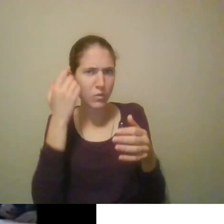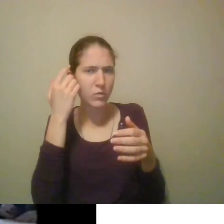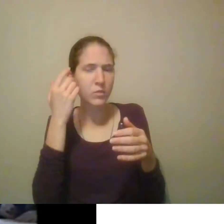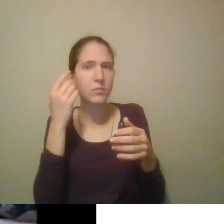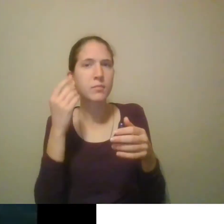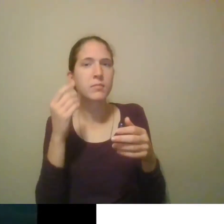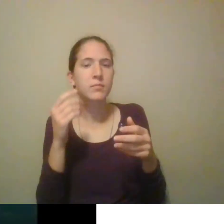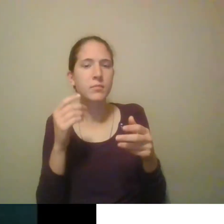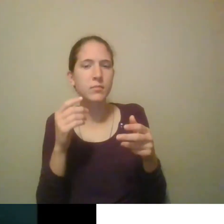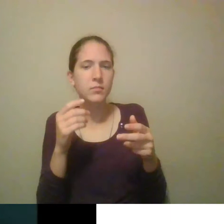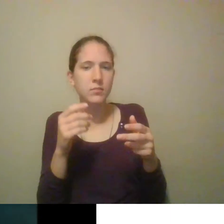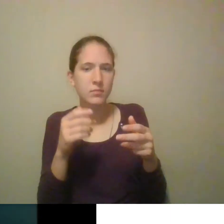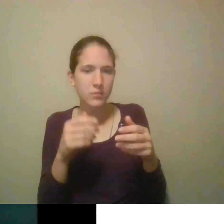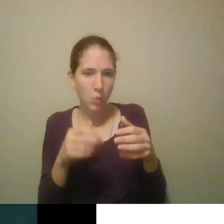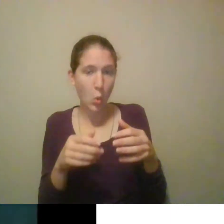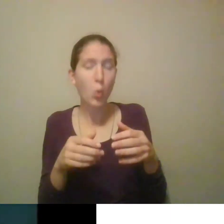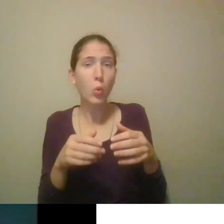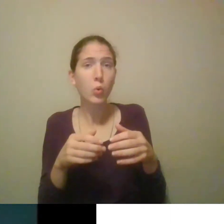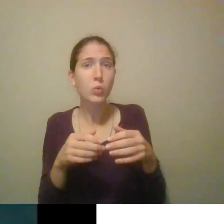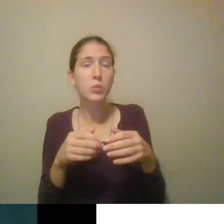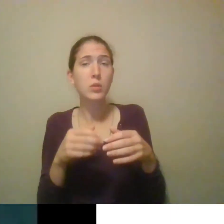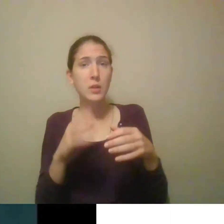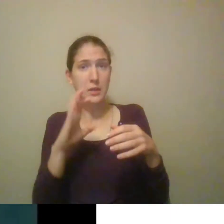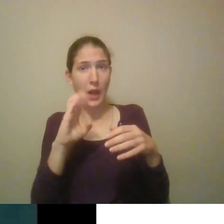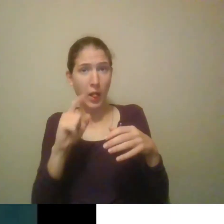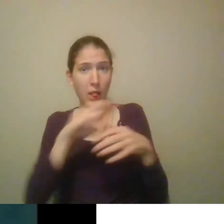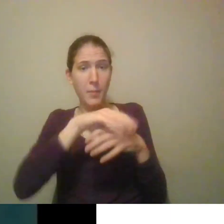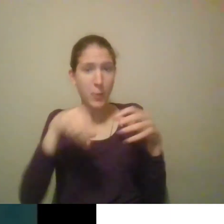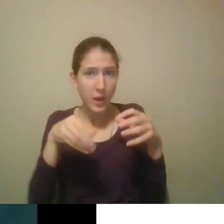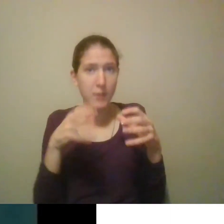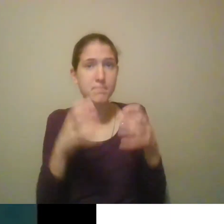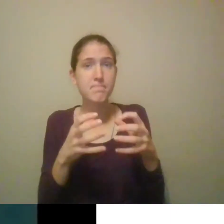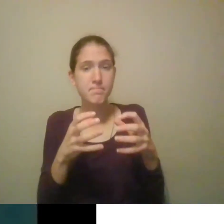Thank you. All right, it gives it shape.